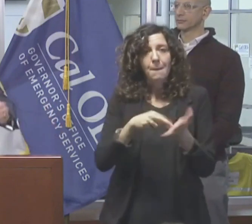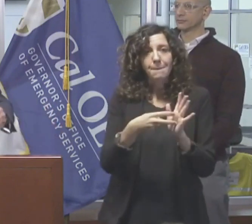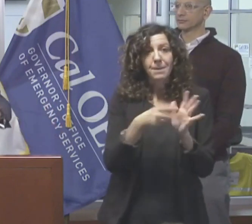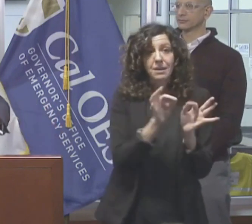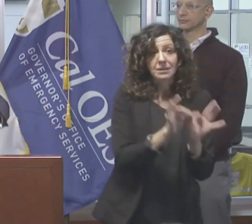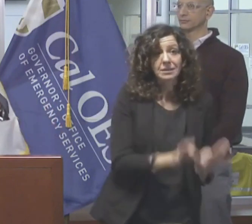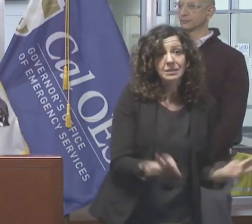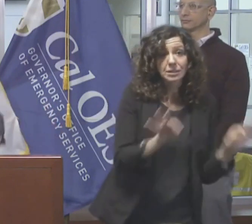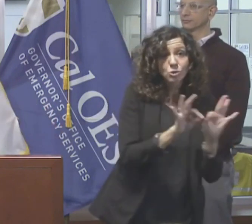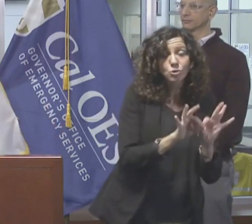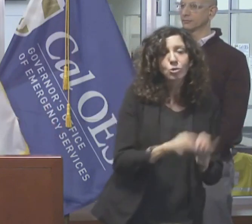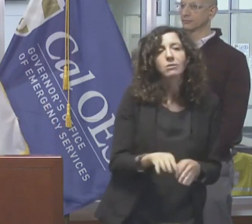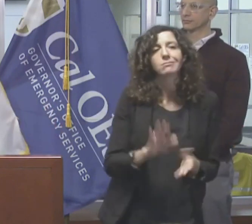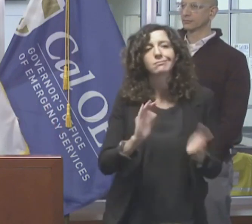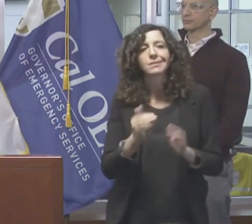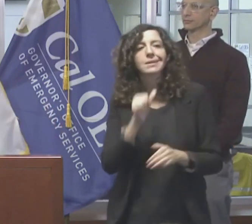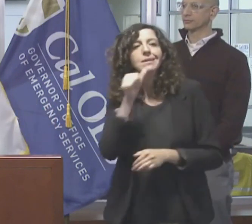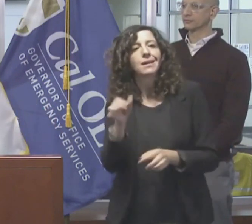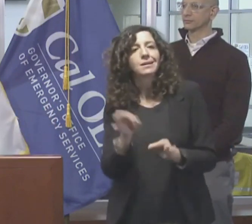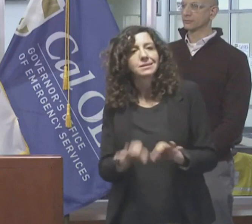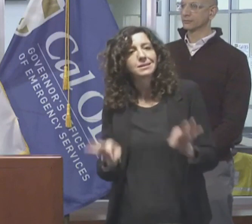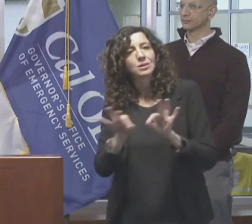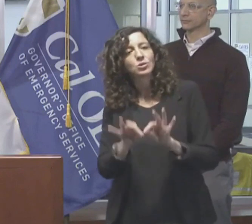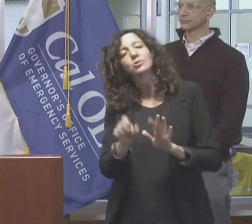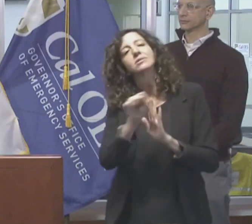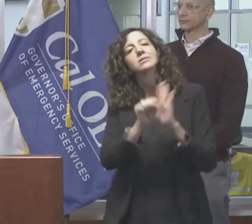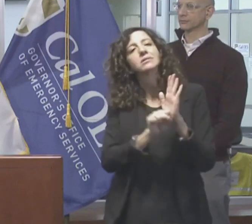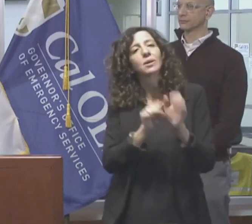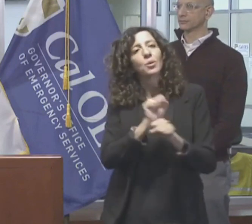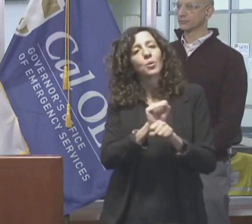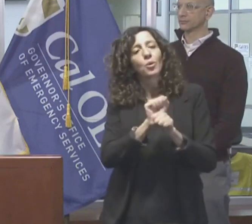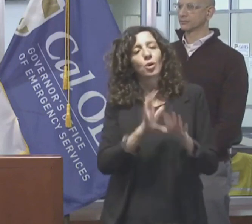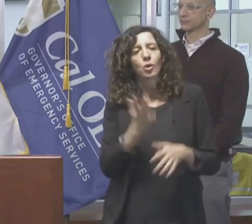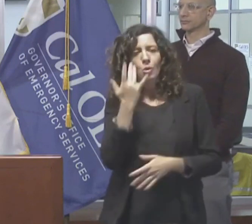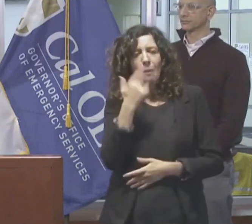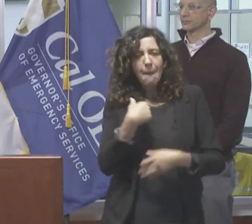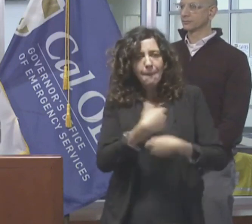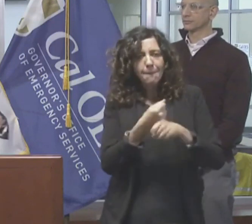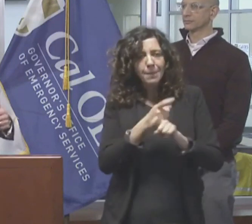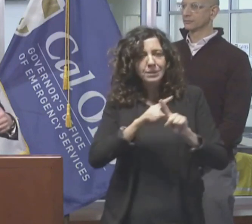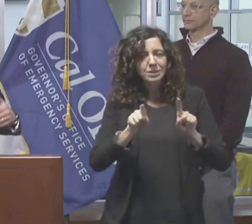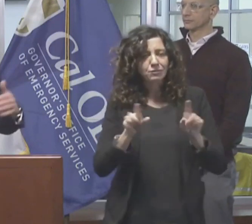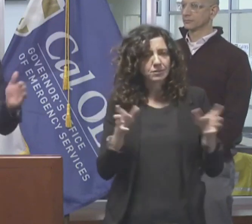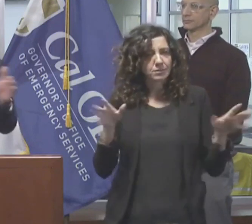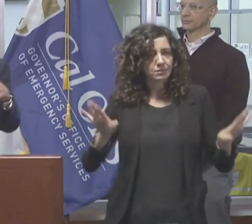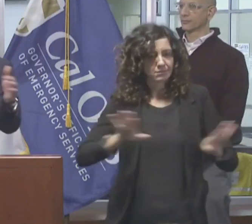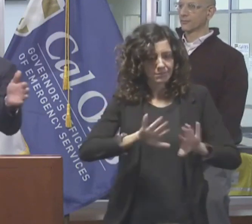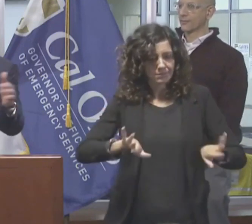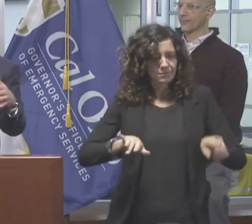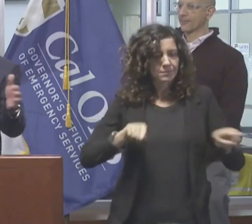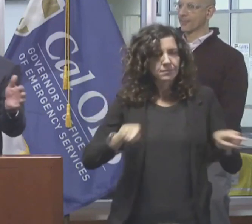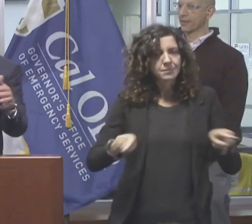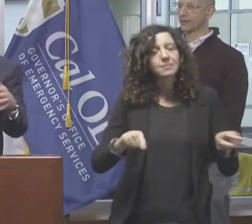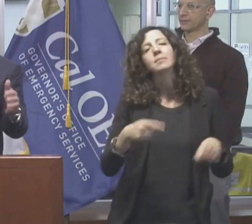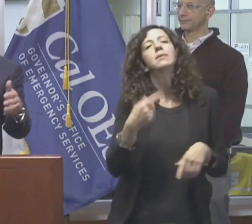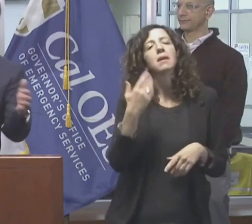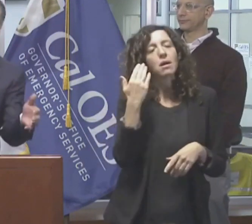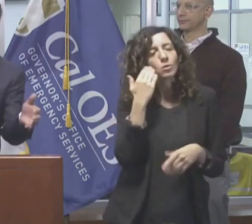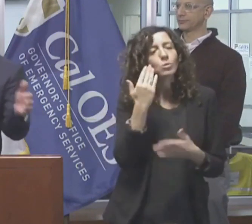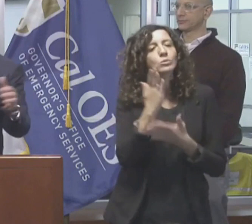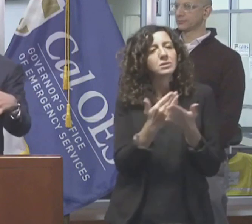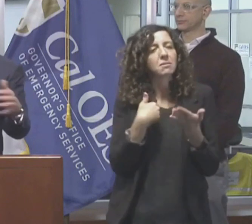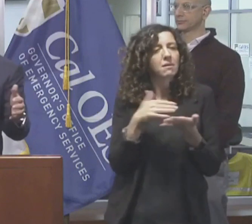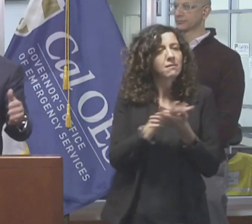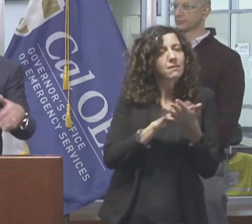versus non-essential state workers. Now, I distinguish between essential and non-essential, and wherein there's some ambiguity of